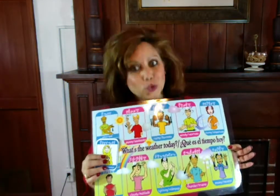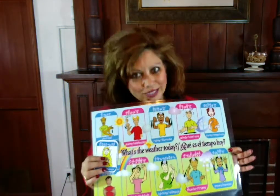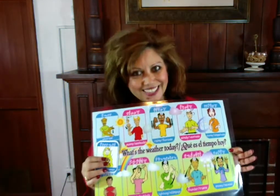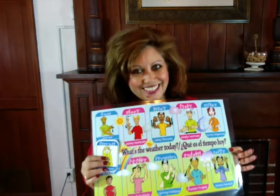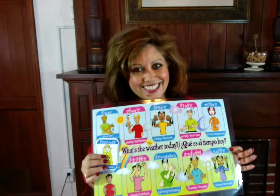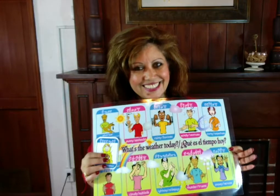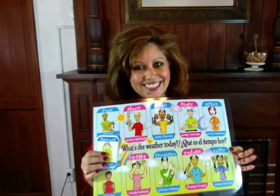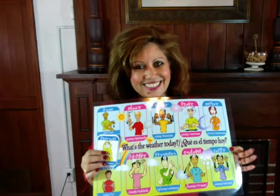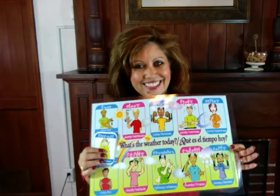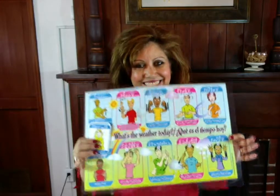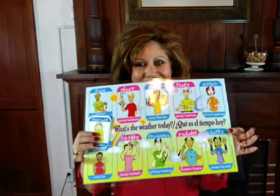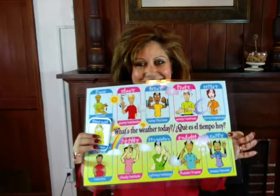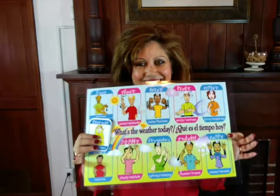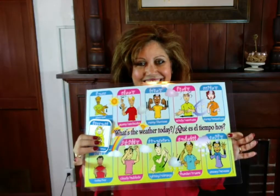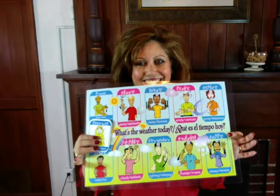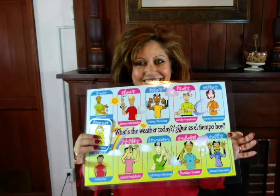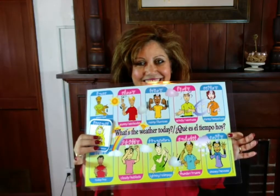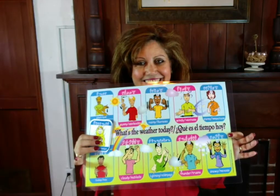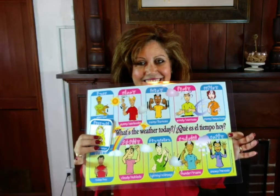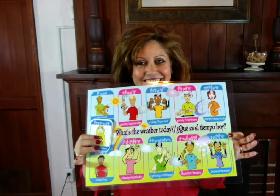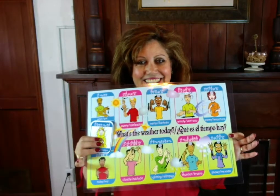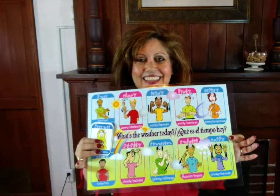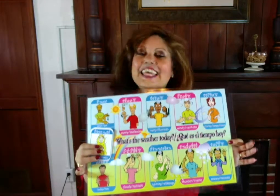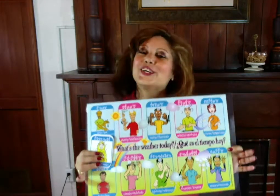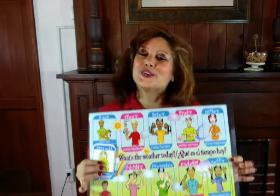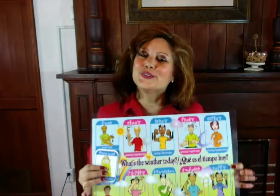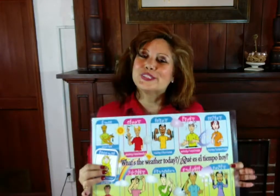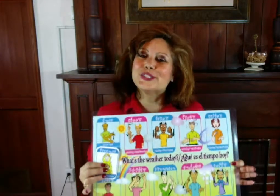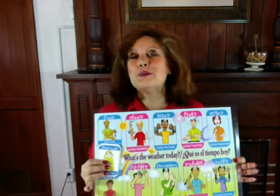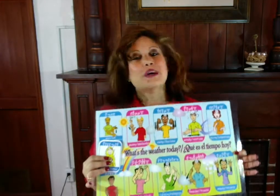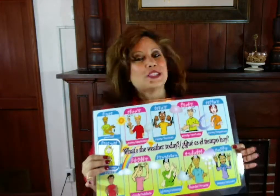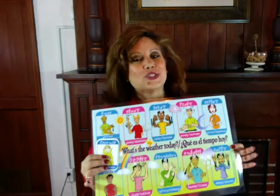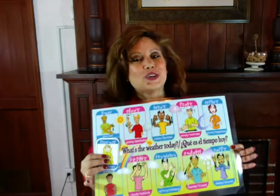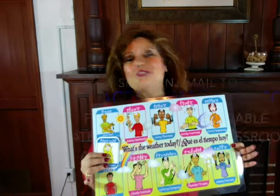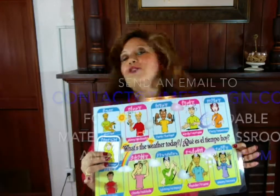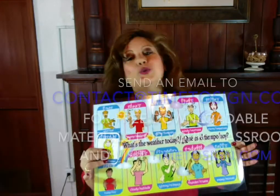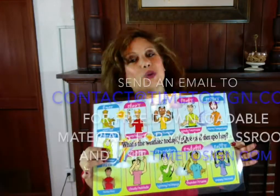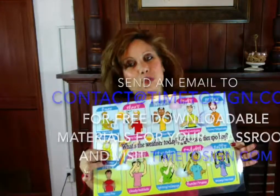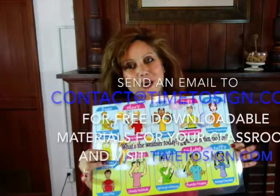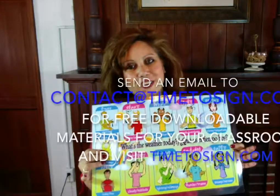estás? Thank you so much for doing the weather.